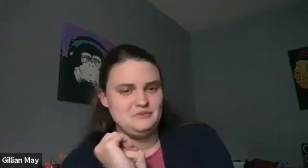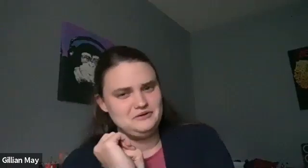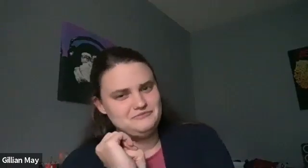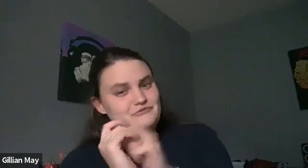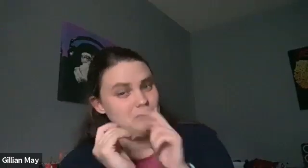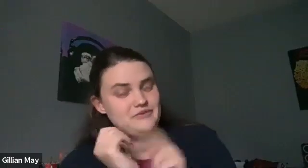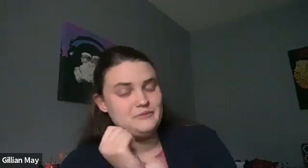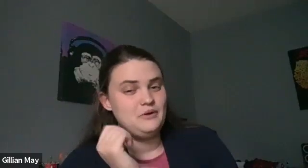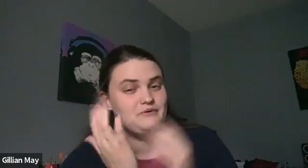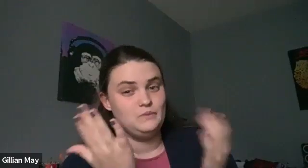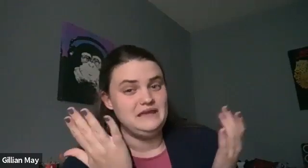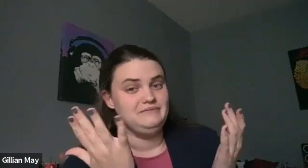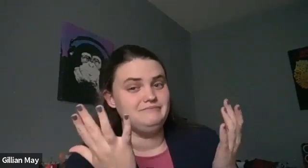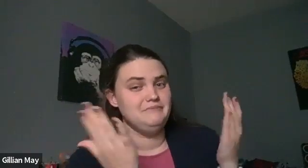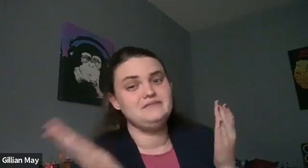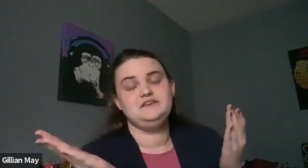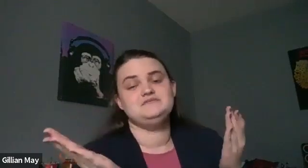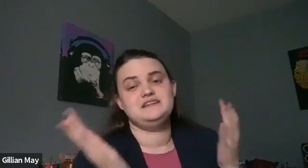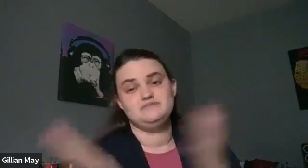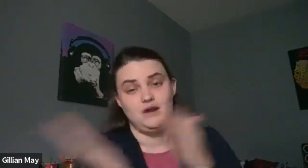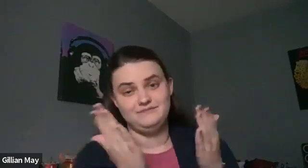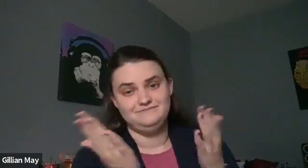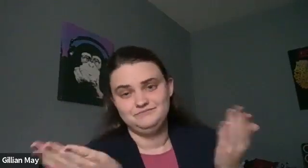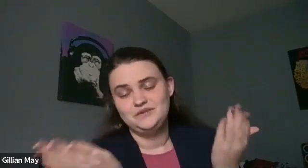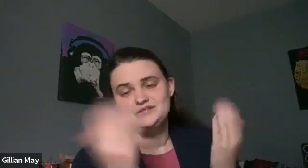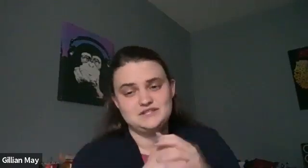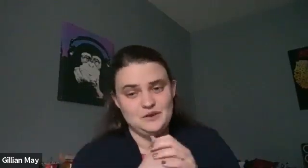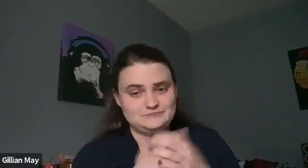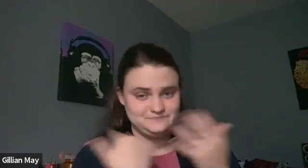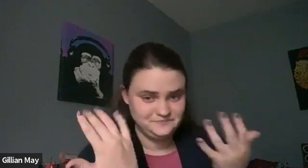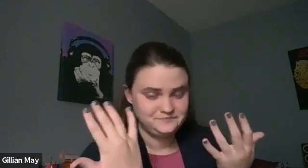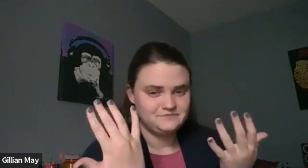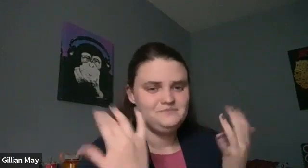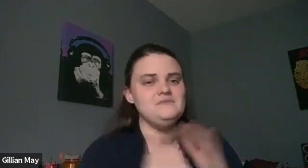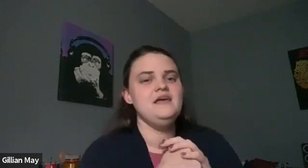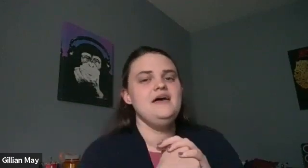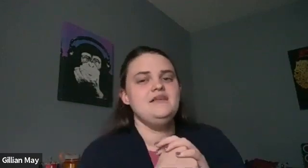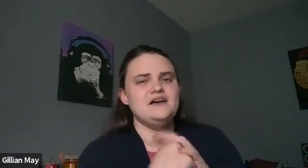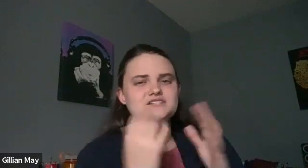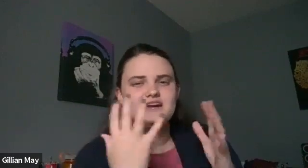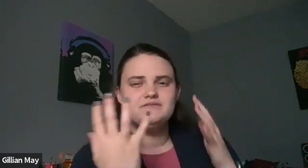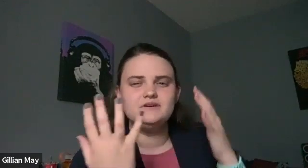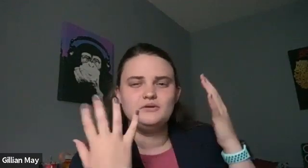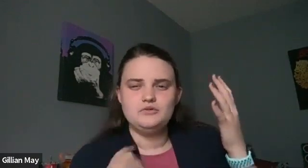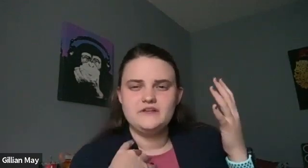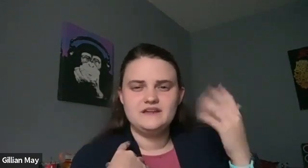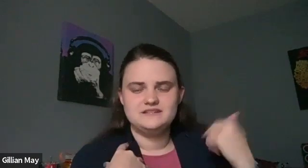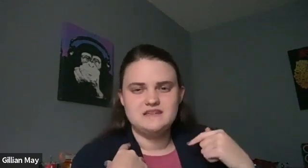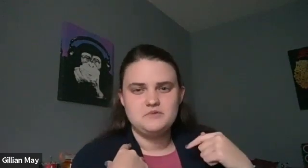word we mainly use it run. So that's just kind of a cool thing that does happen a